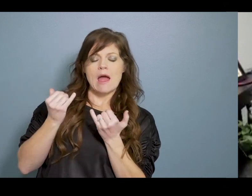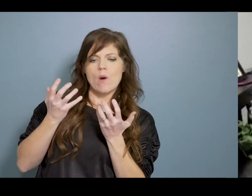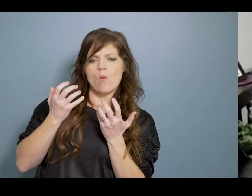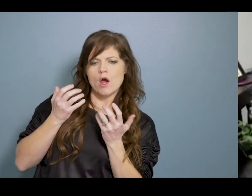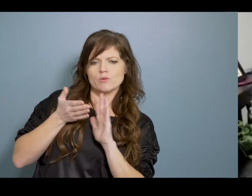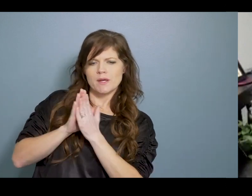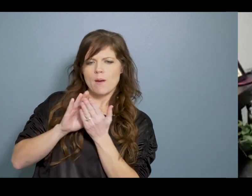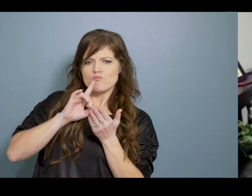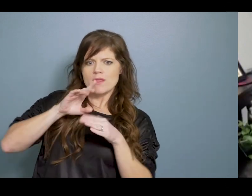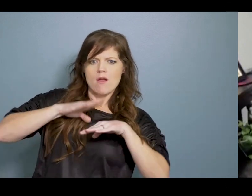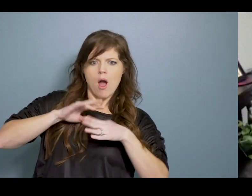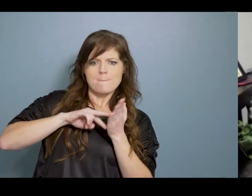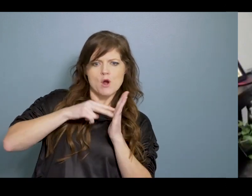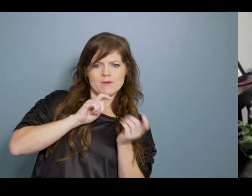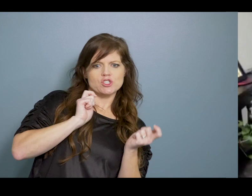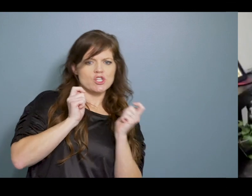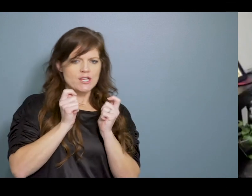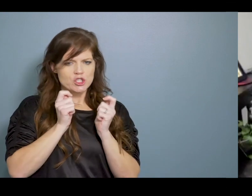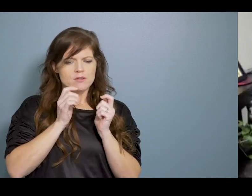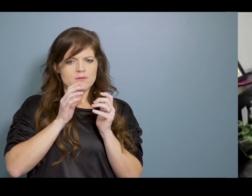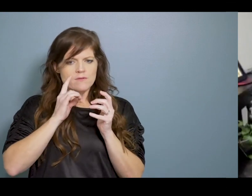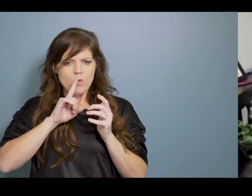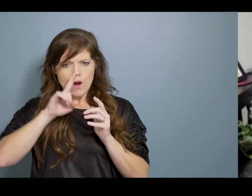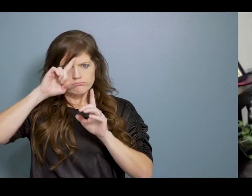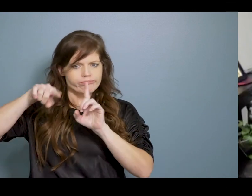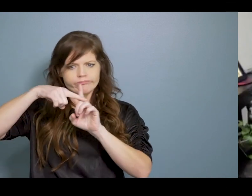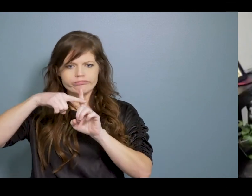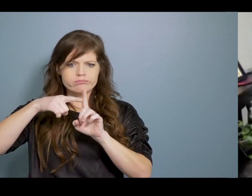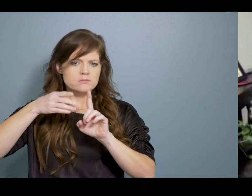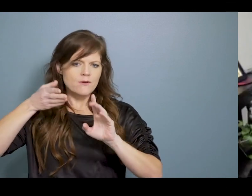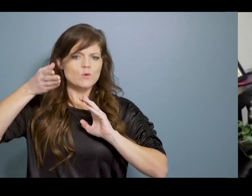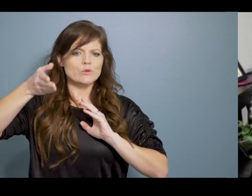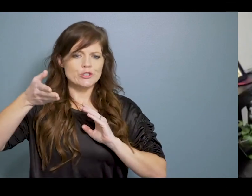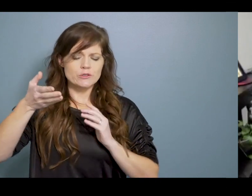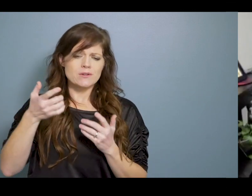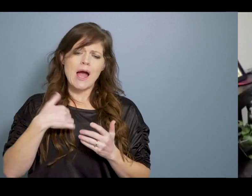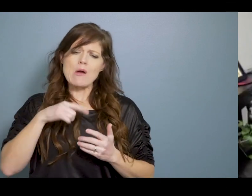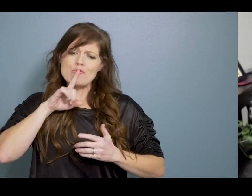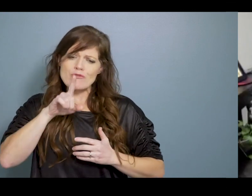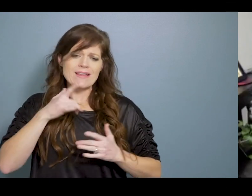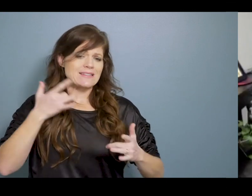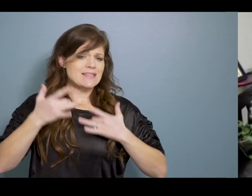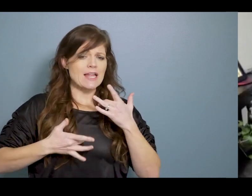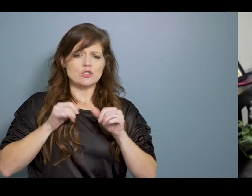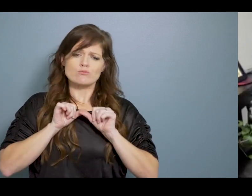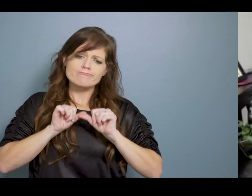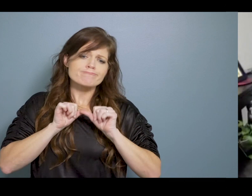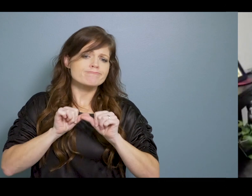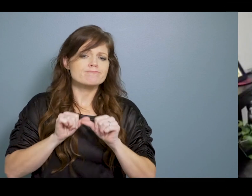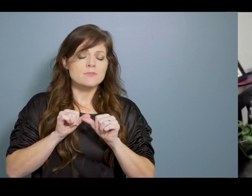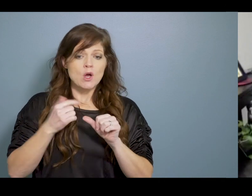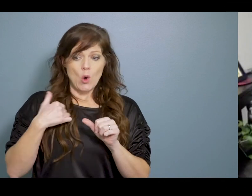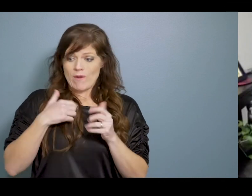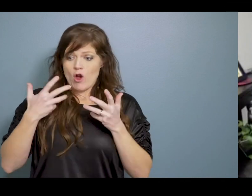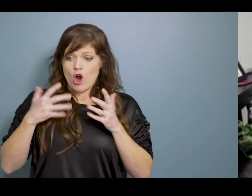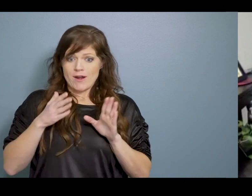and strategic and start to set our trajectory. So I'm very excited to just move forward on projects that we have